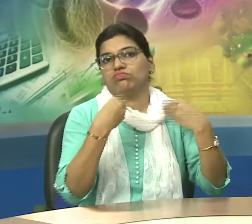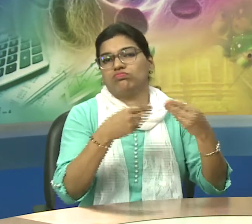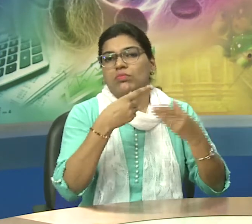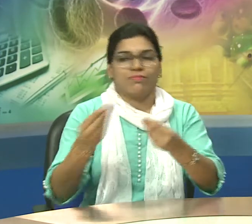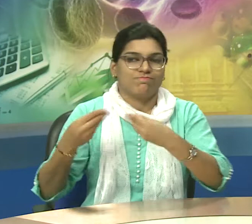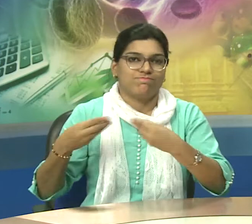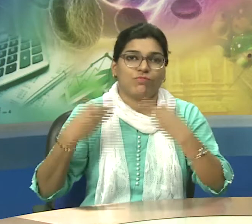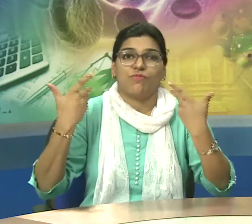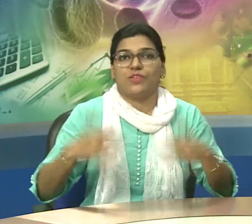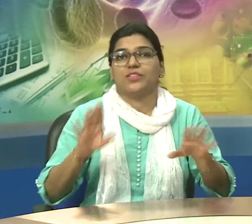He was